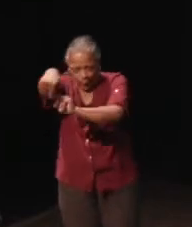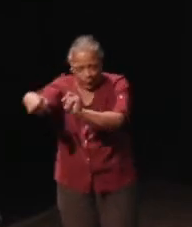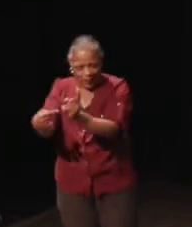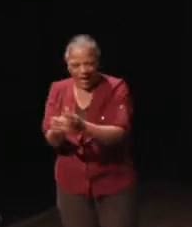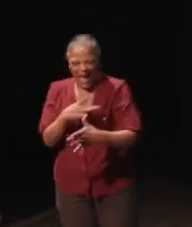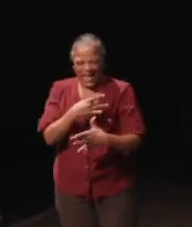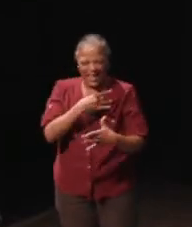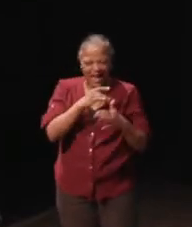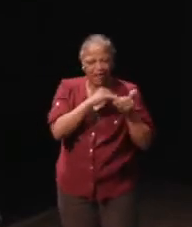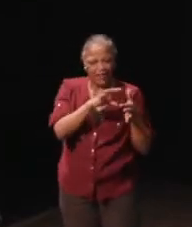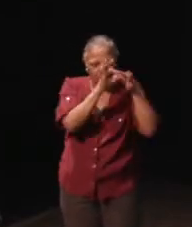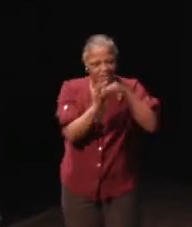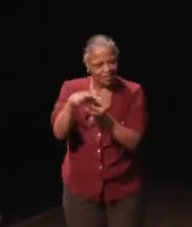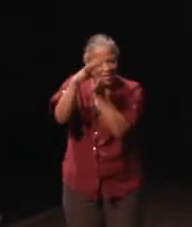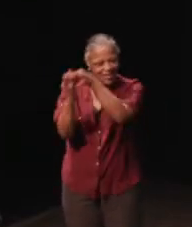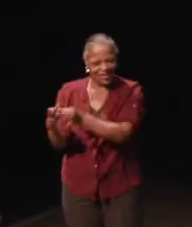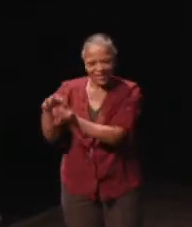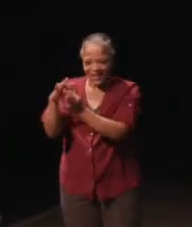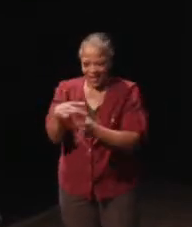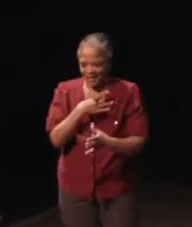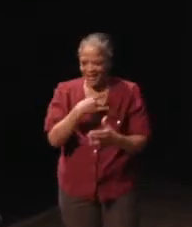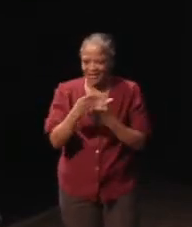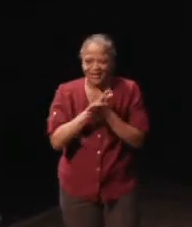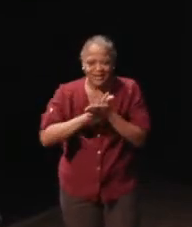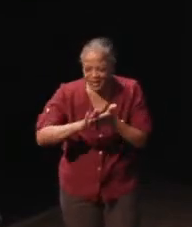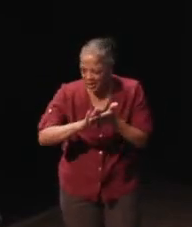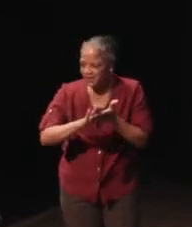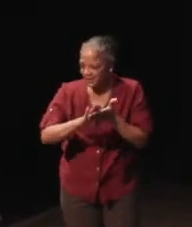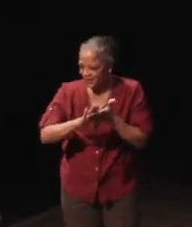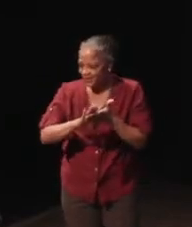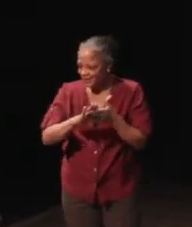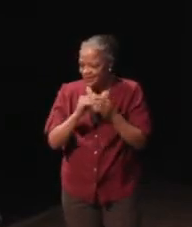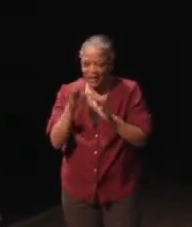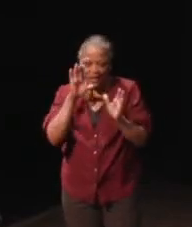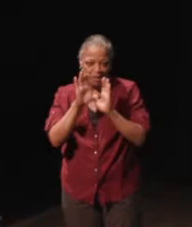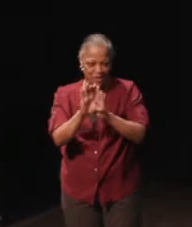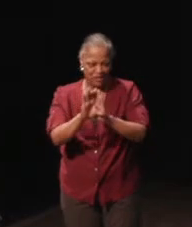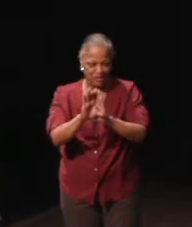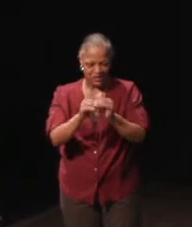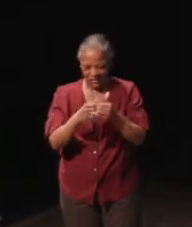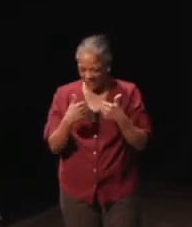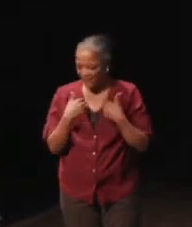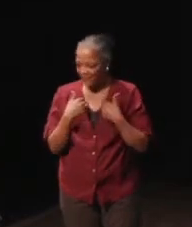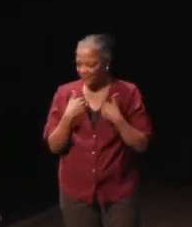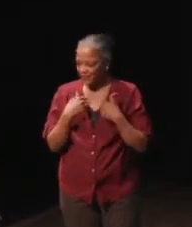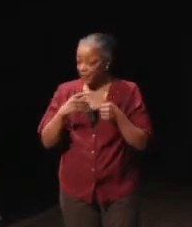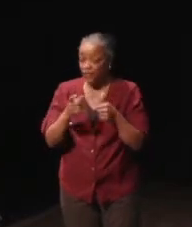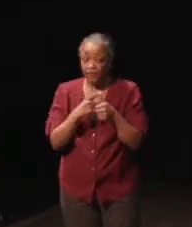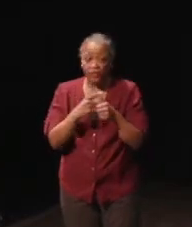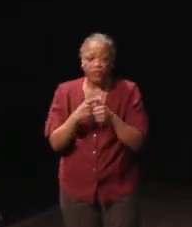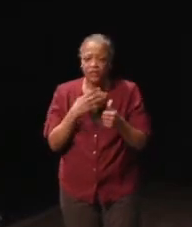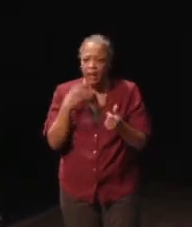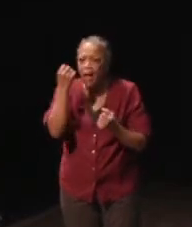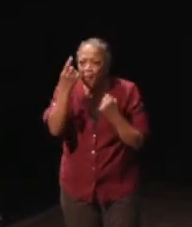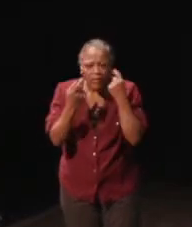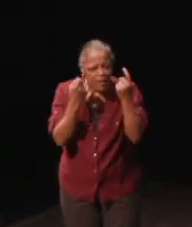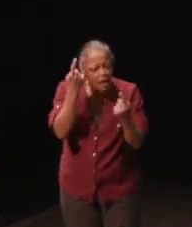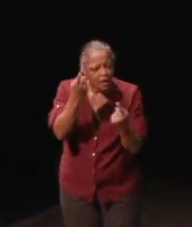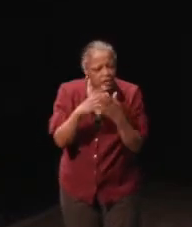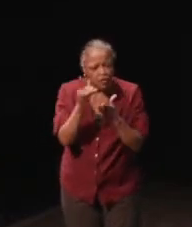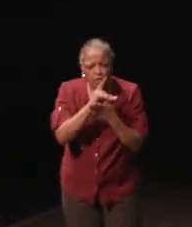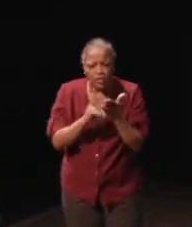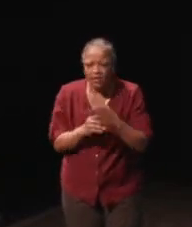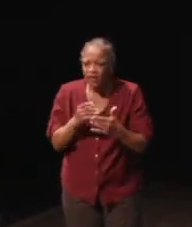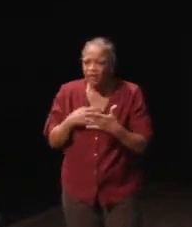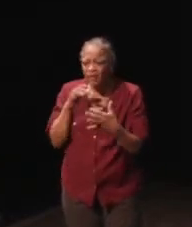around, and I think that's a really nice image that they have. And first, to empathize for designers,